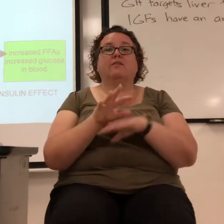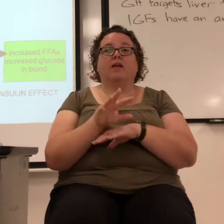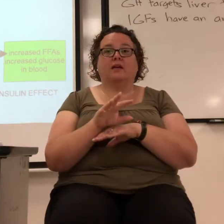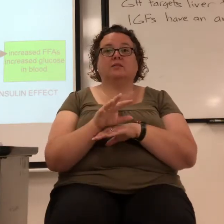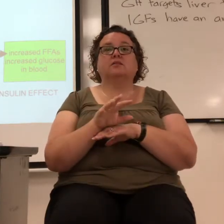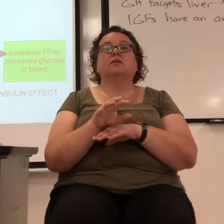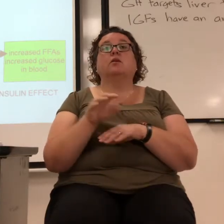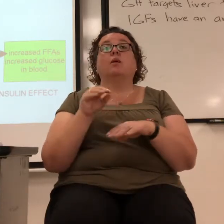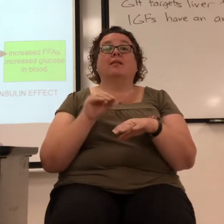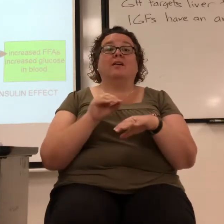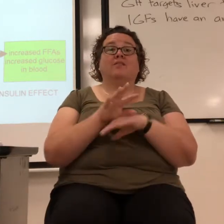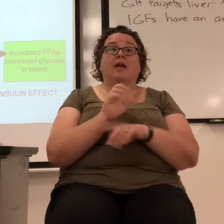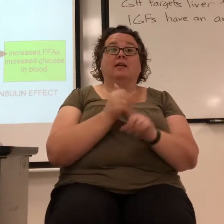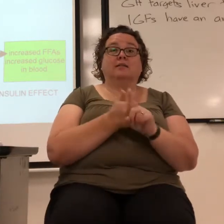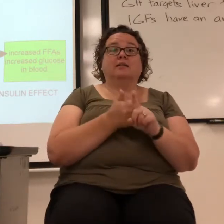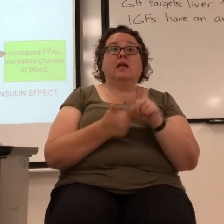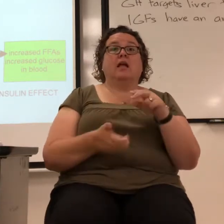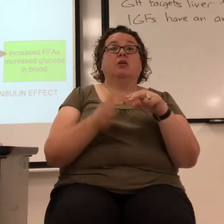increase